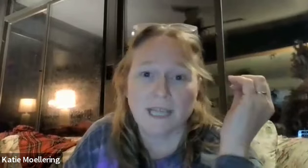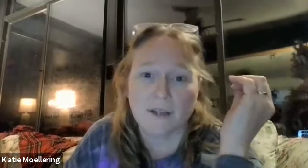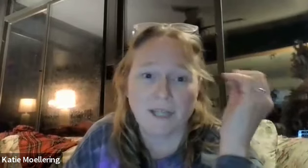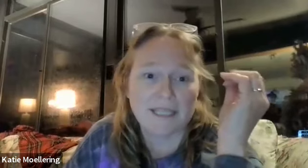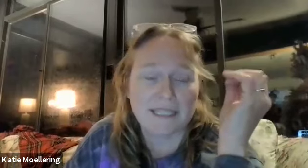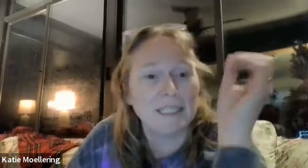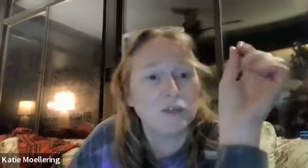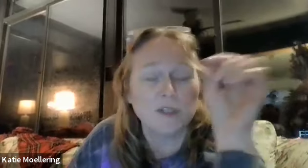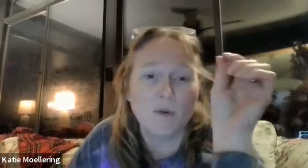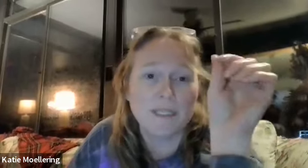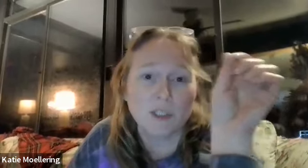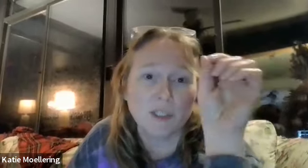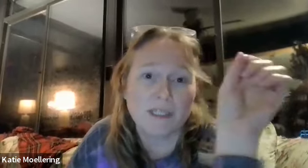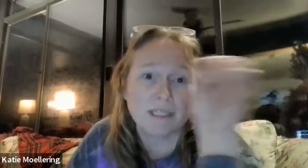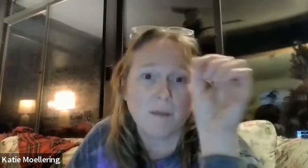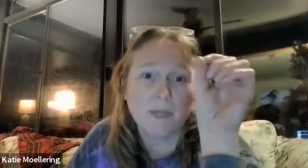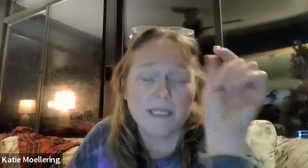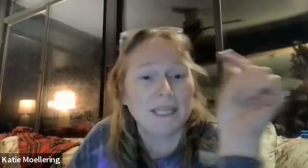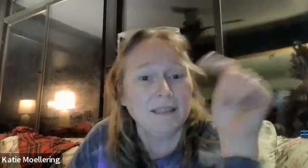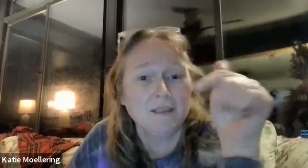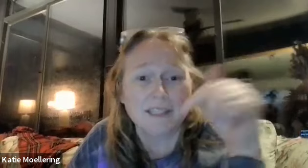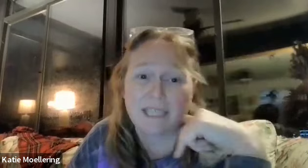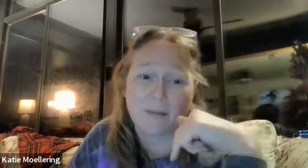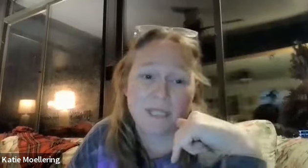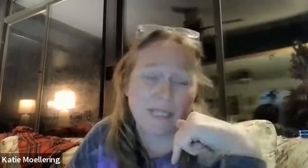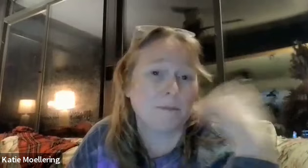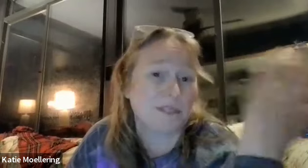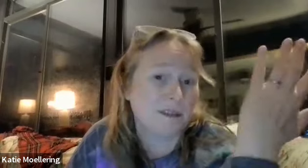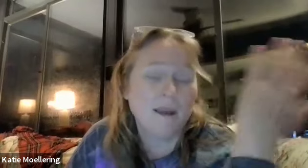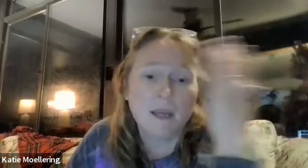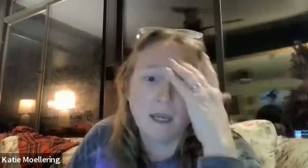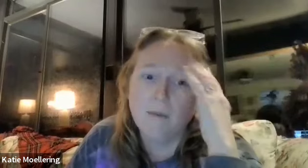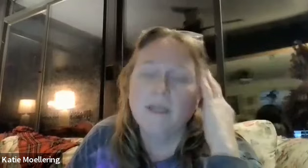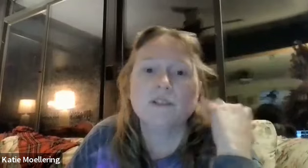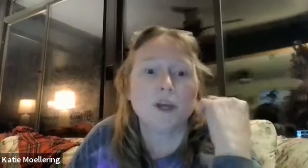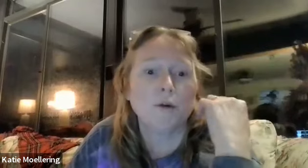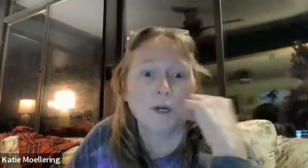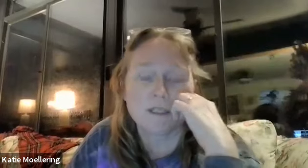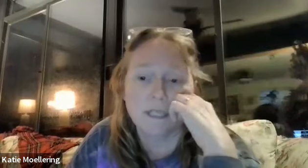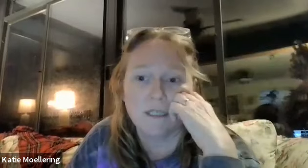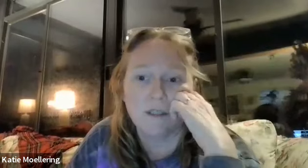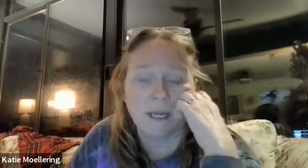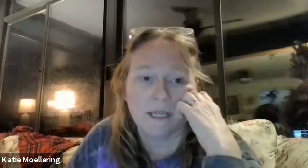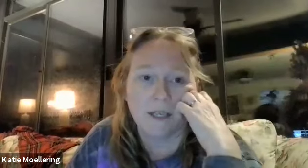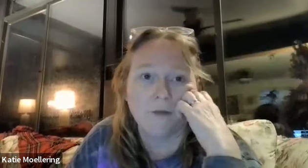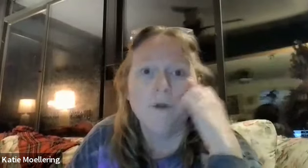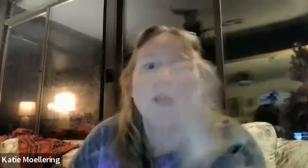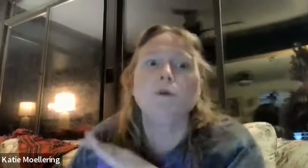entire lesson, you can always look at the topics and then look at the timestamps, and just go to words that you might not know. We